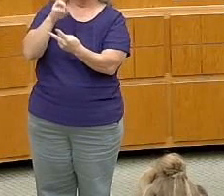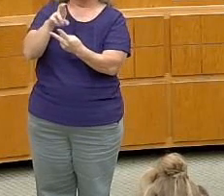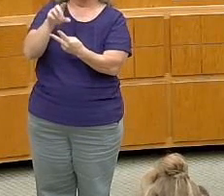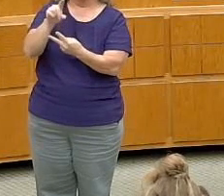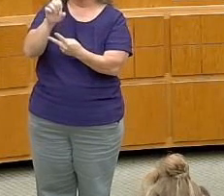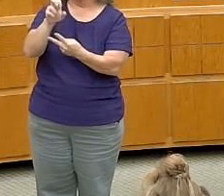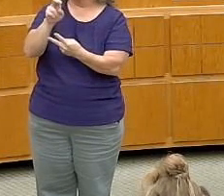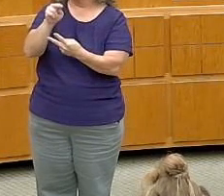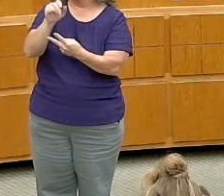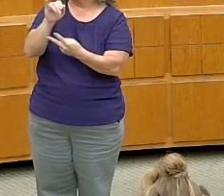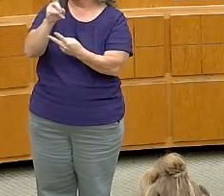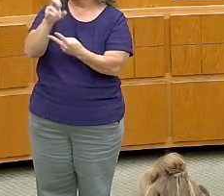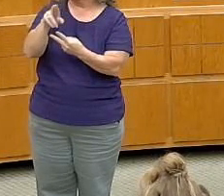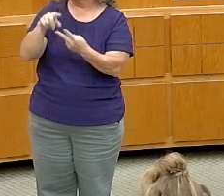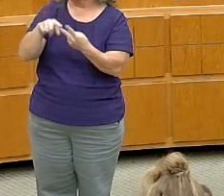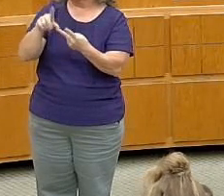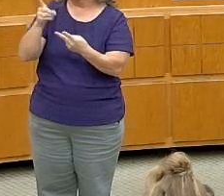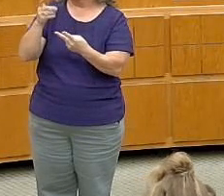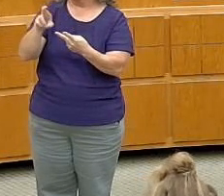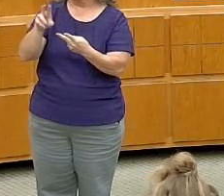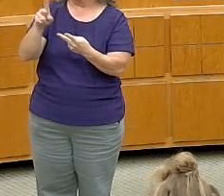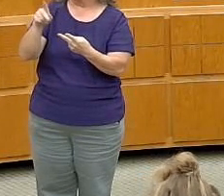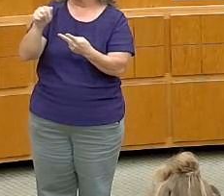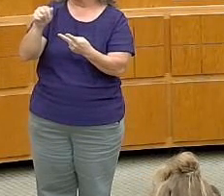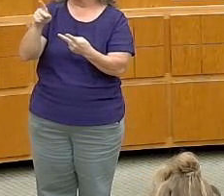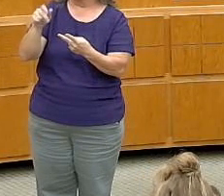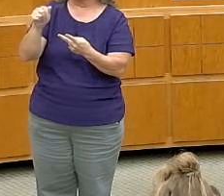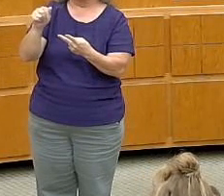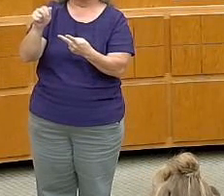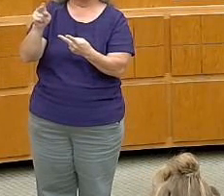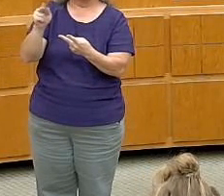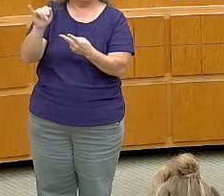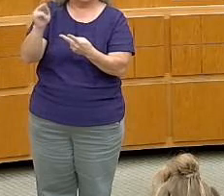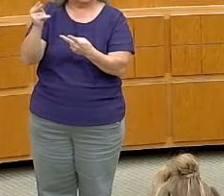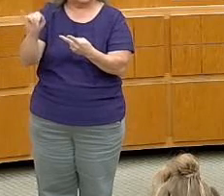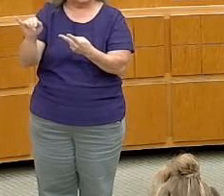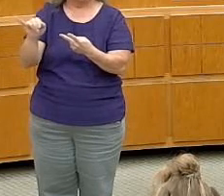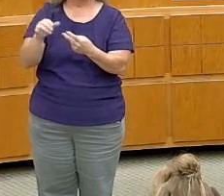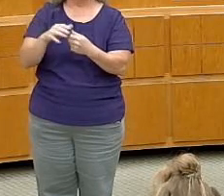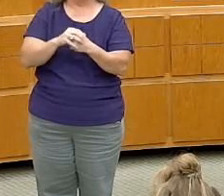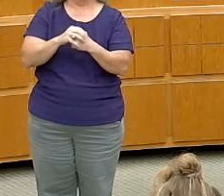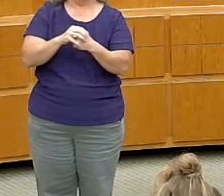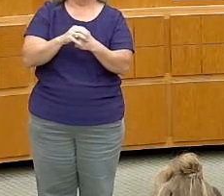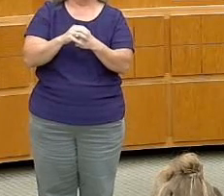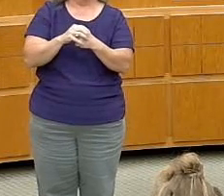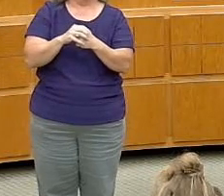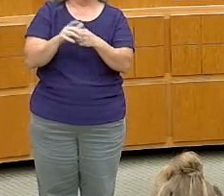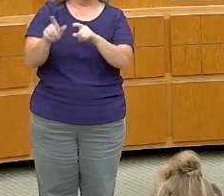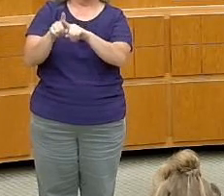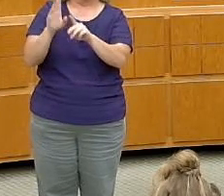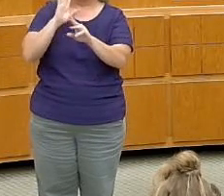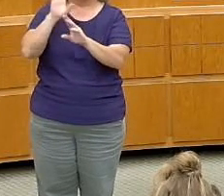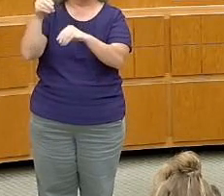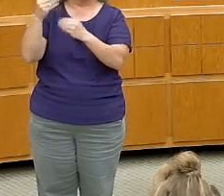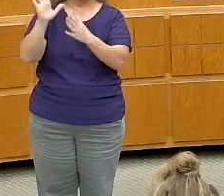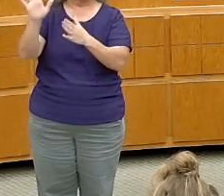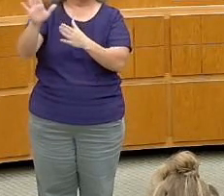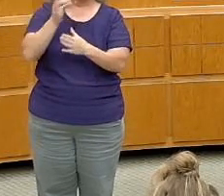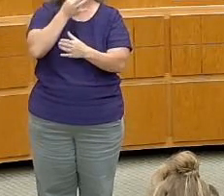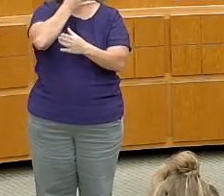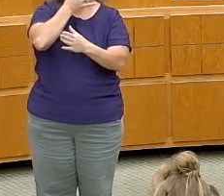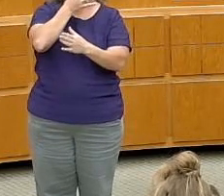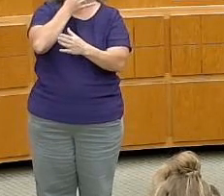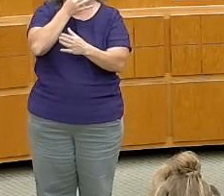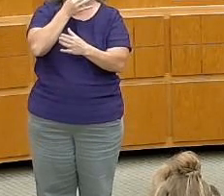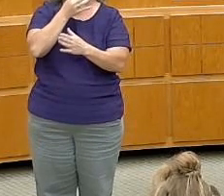have and Dr. Papanini and Dr. Janicer, who are also providing medical expertise so that we can